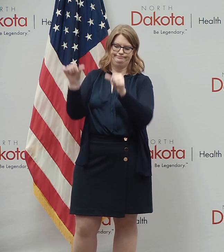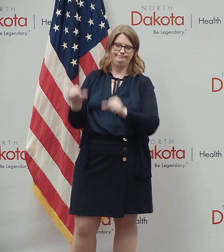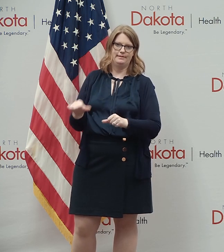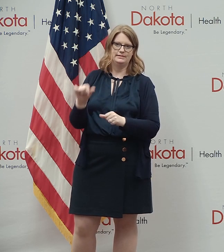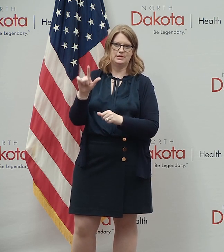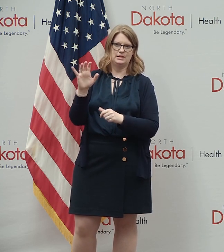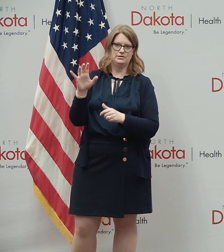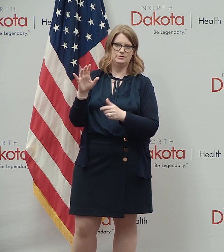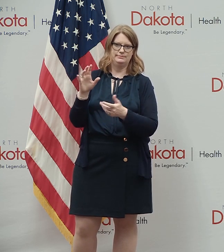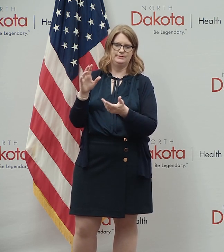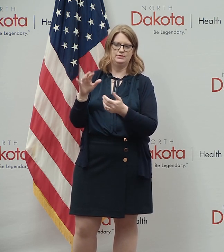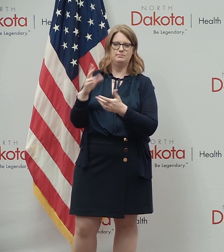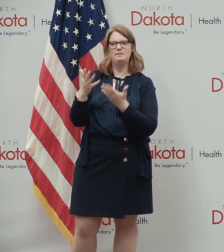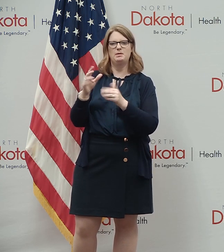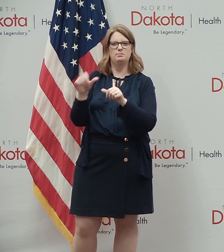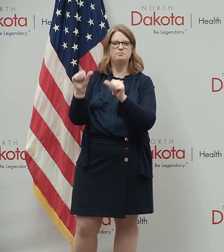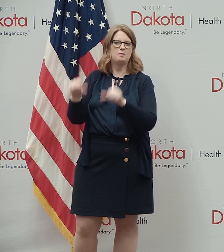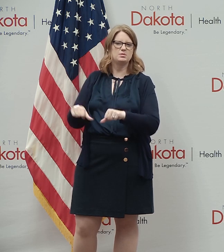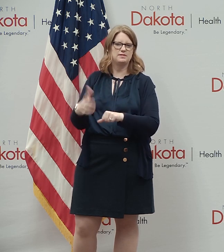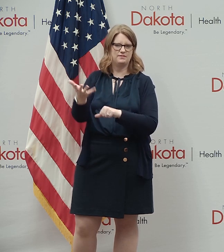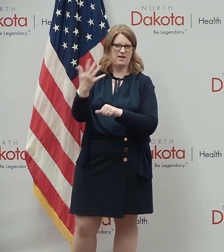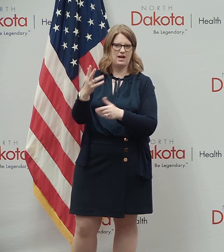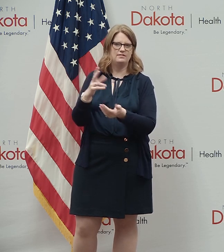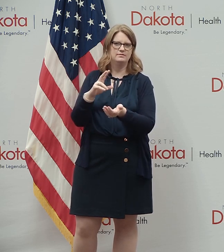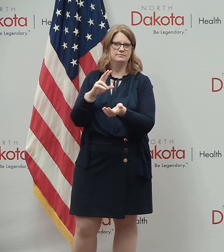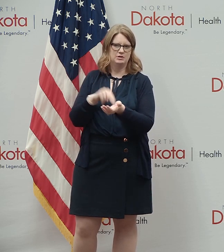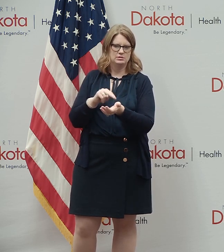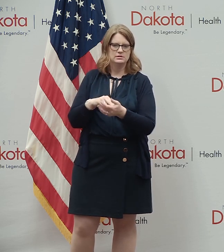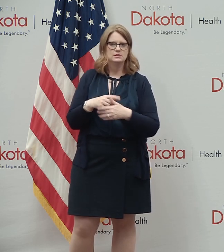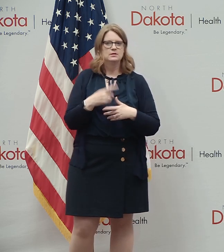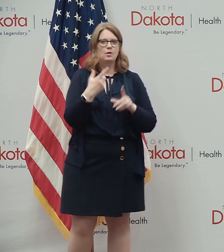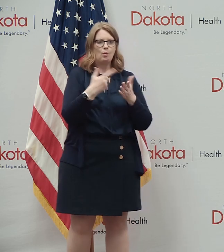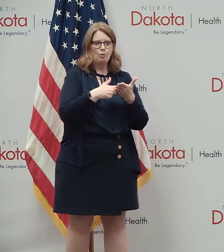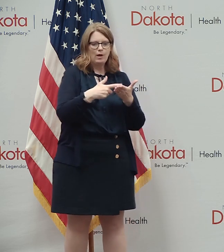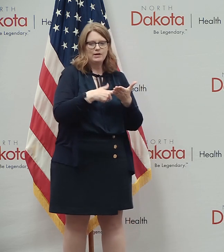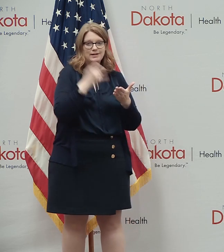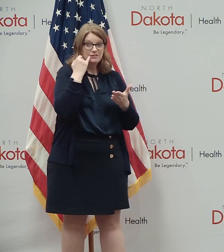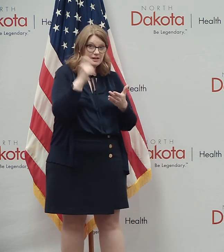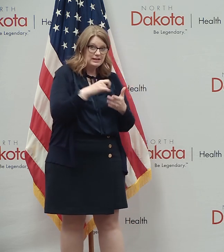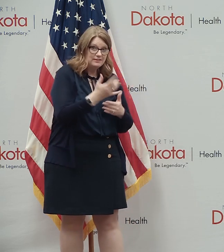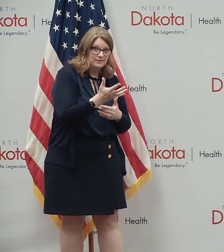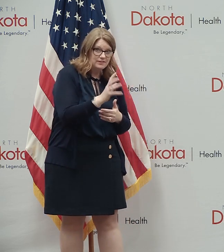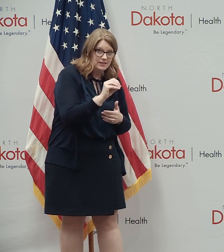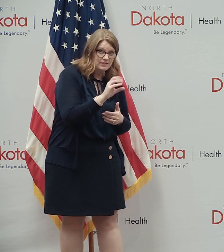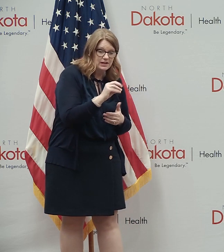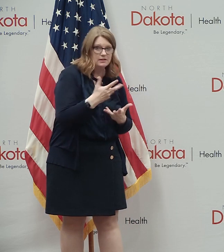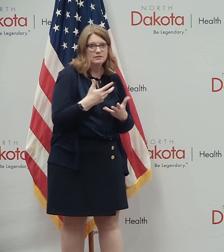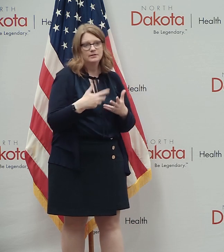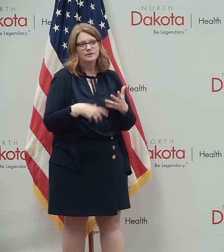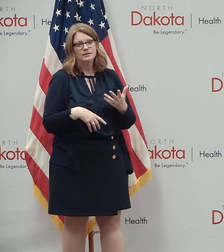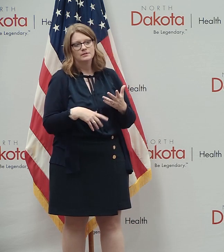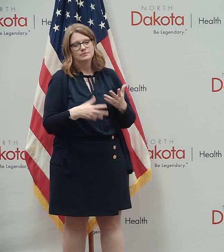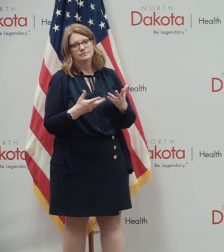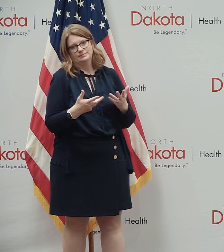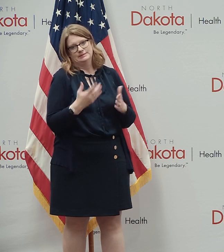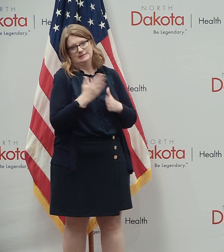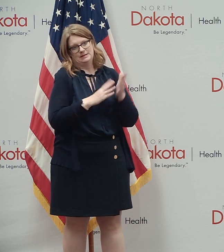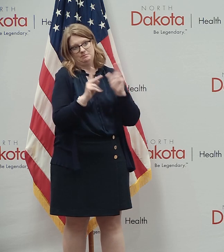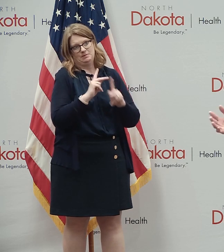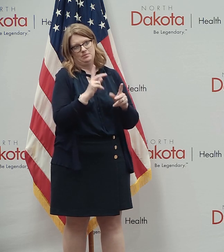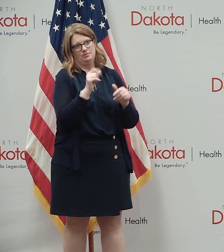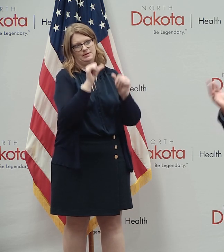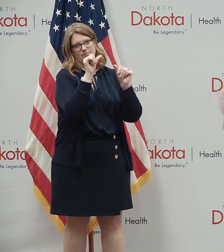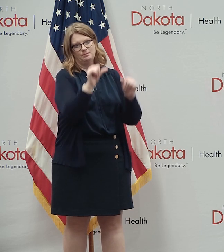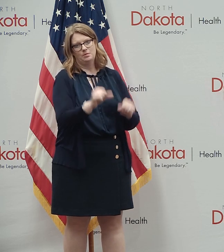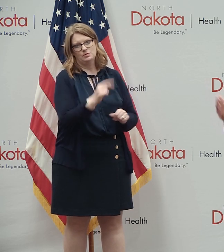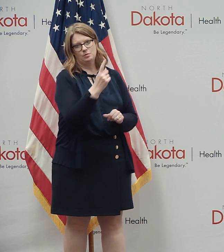the different types of nurses you need. And same if you were welders, if you needed 50, you'd post some people would post one position